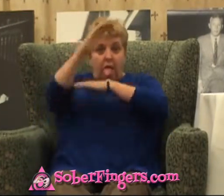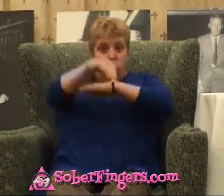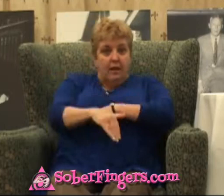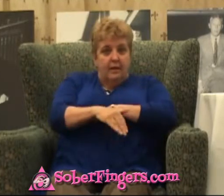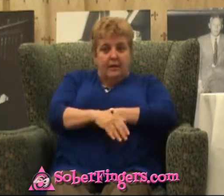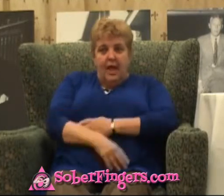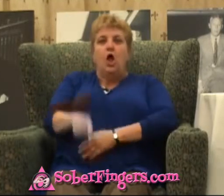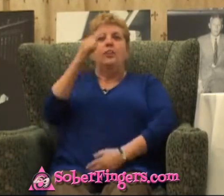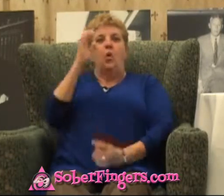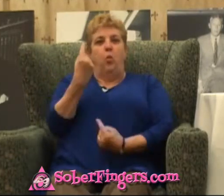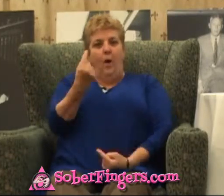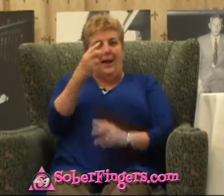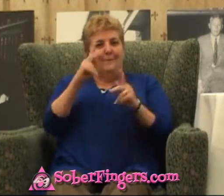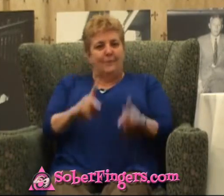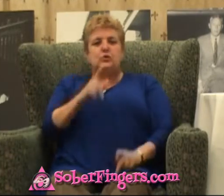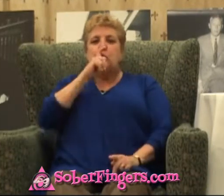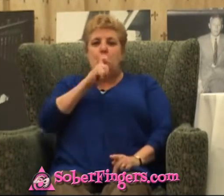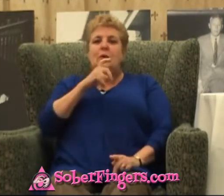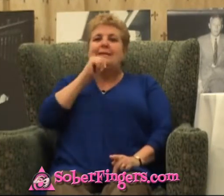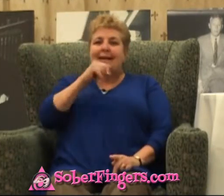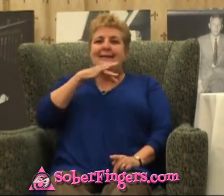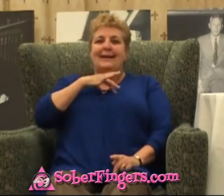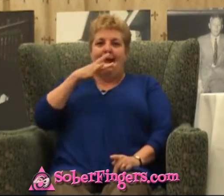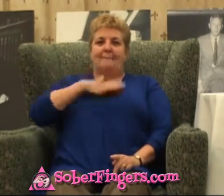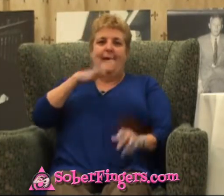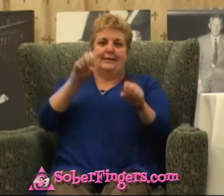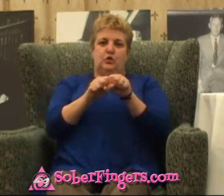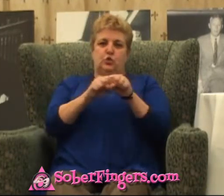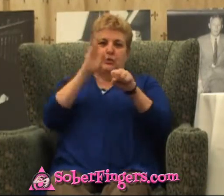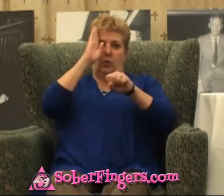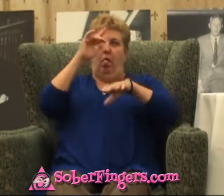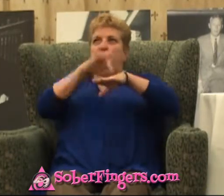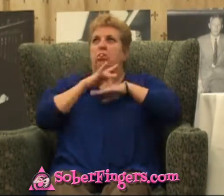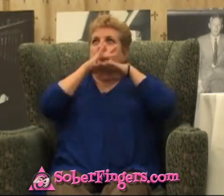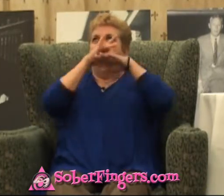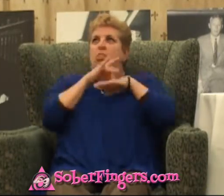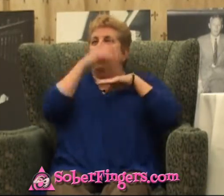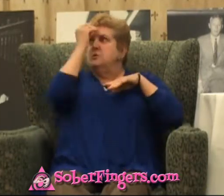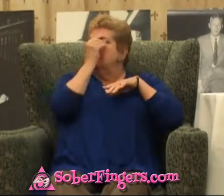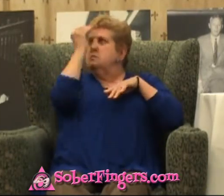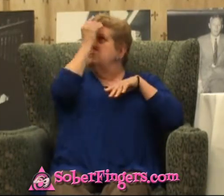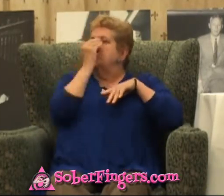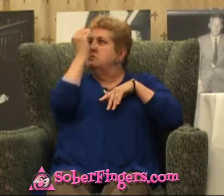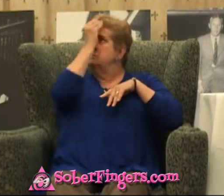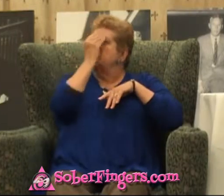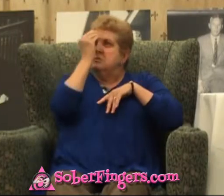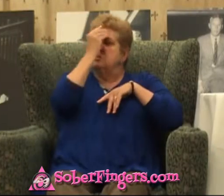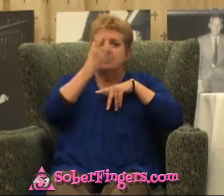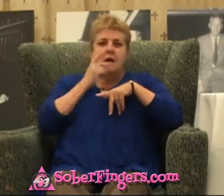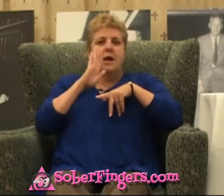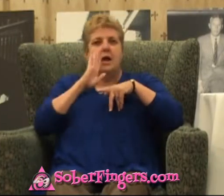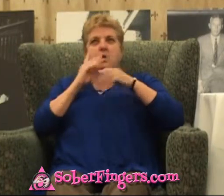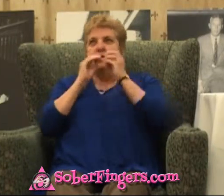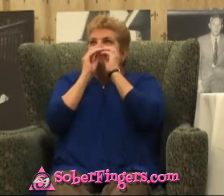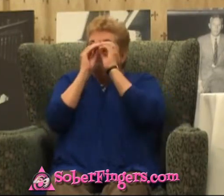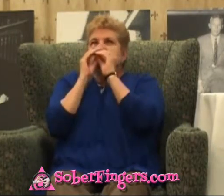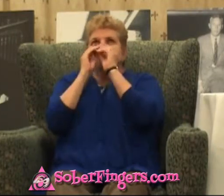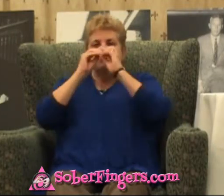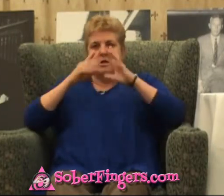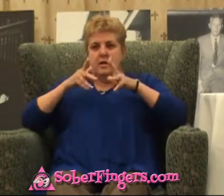my shoes. And I start thinking about you, and I start replaying, and then I start having all those conversations with you while you're not there. You